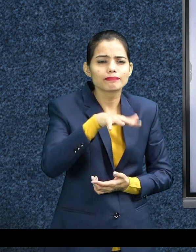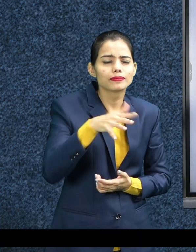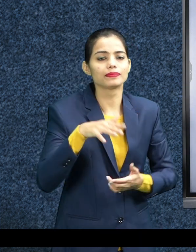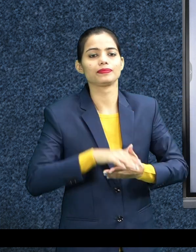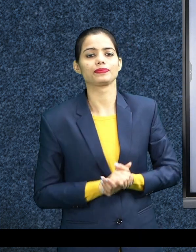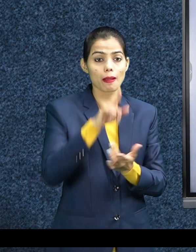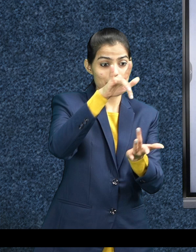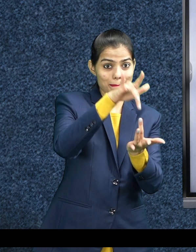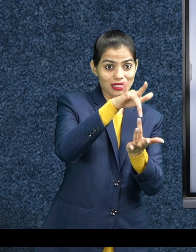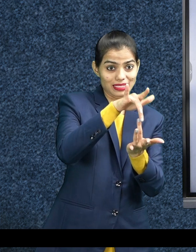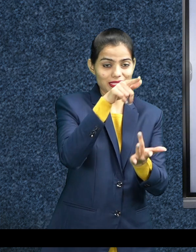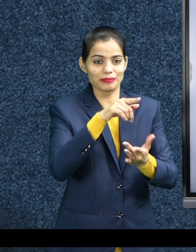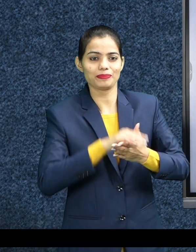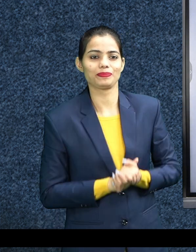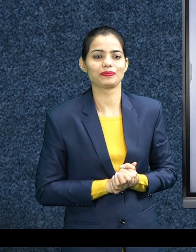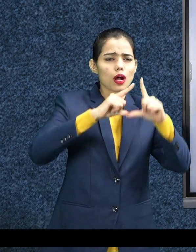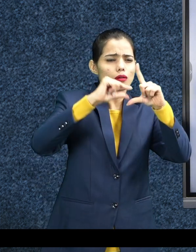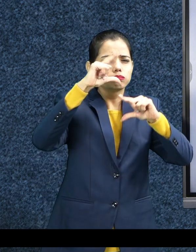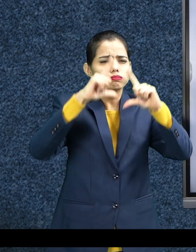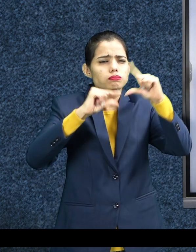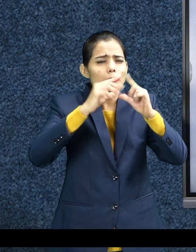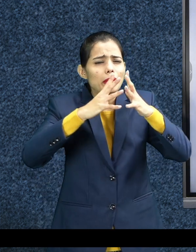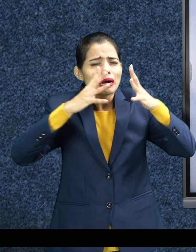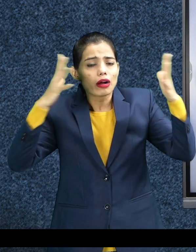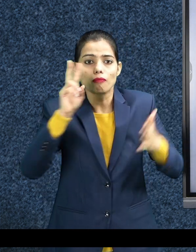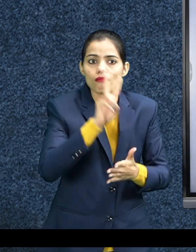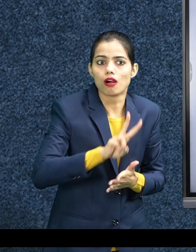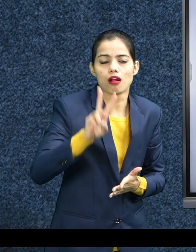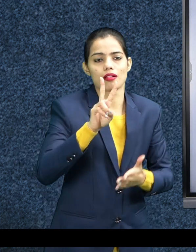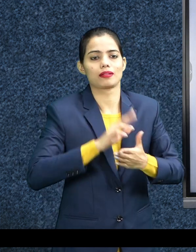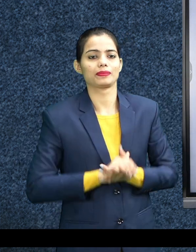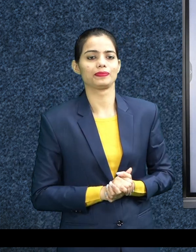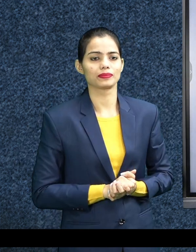average, median, middle, mode, most frequent value.